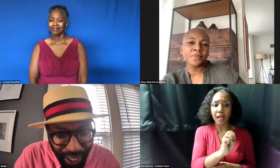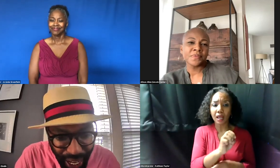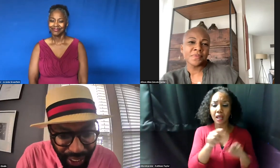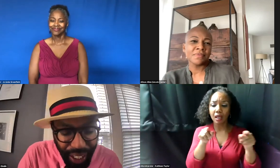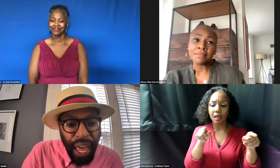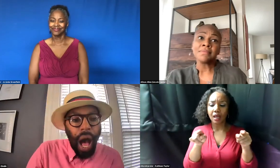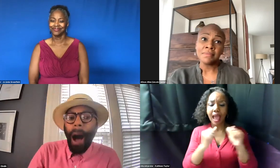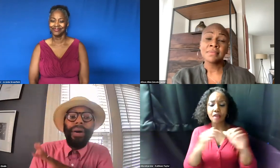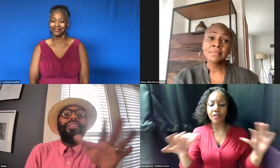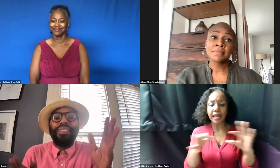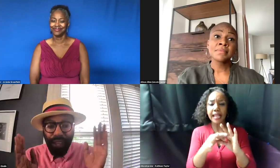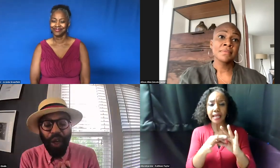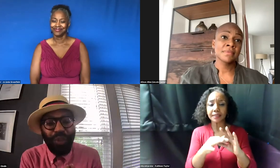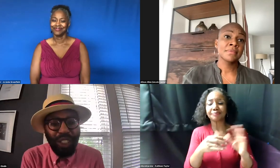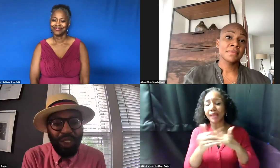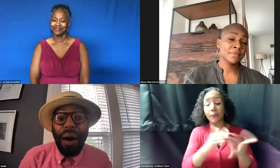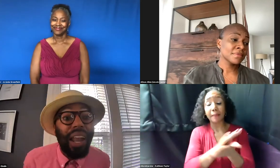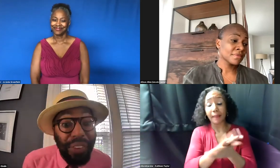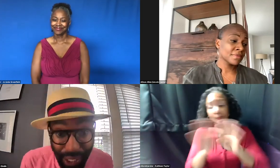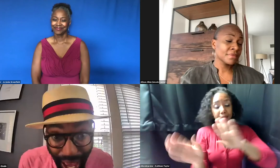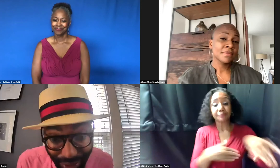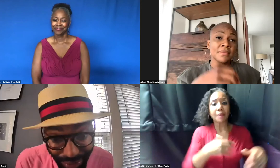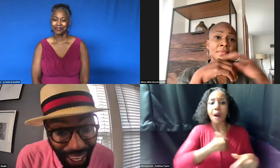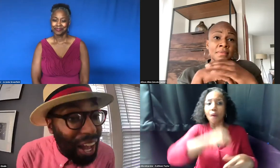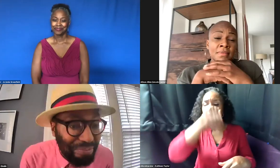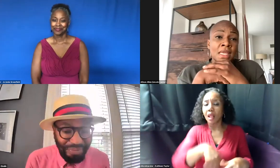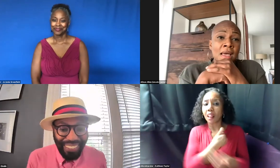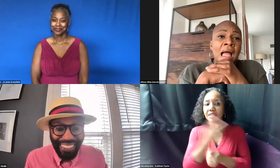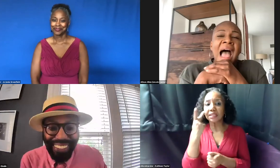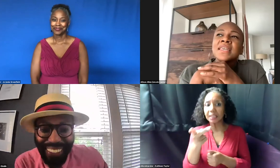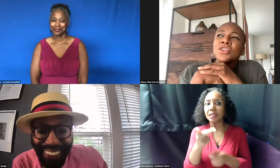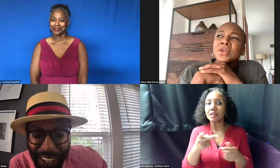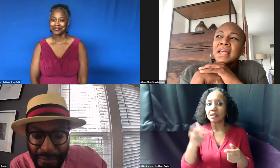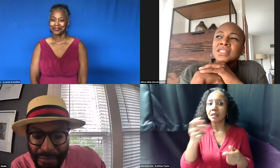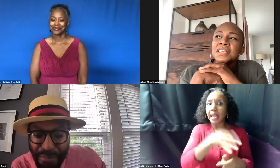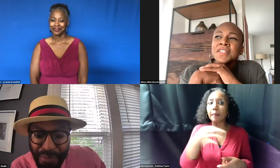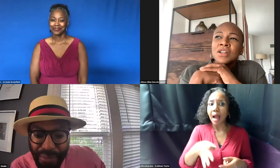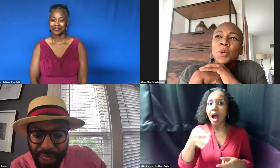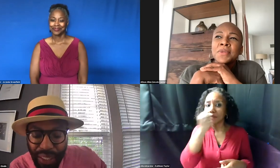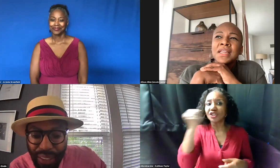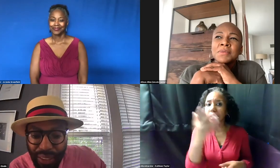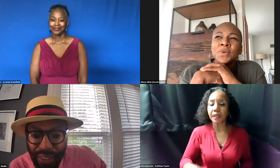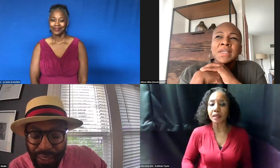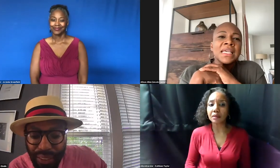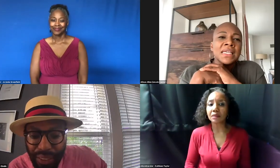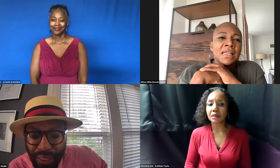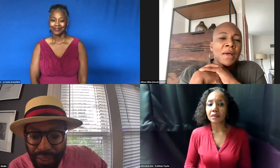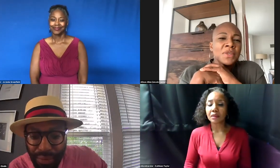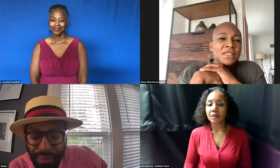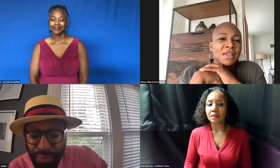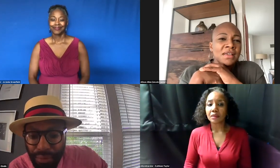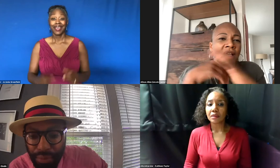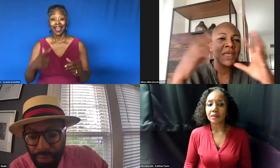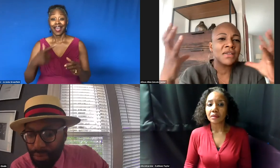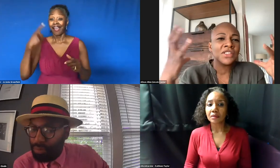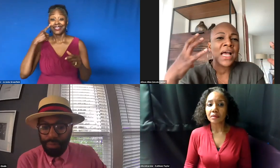and Drake are connected. But long story short, I would love to see that. Yeah. Yeah. I think you could actually even open that up to a kid. And that